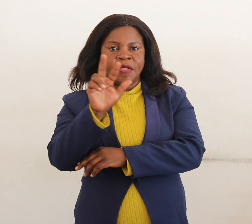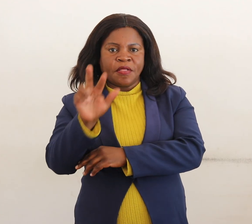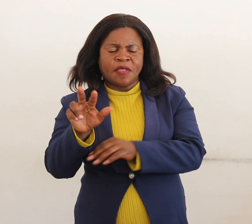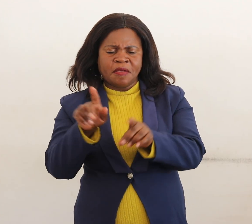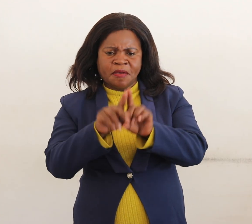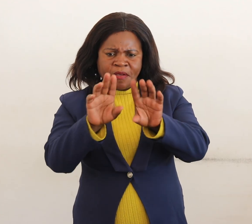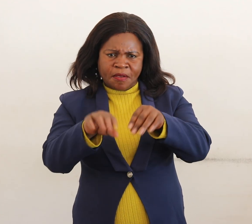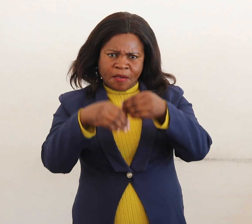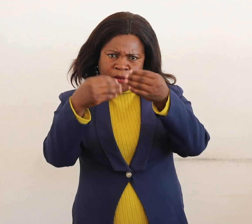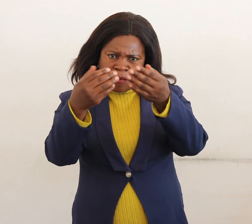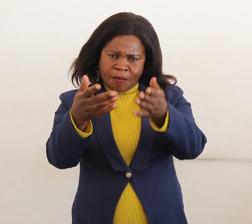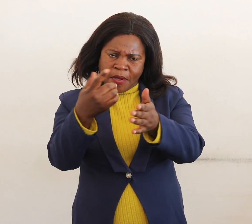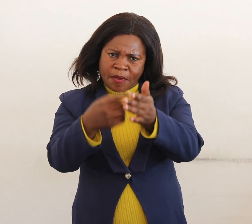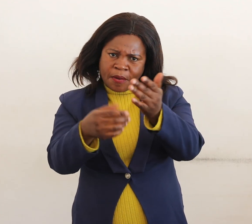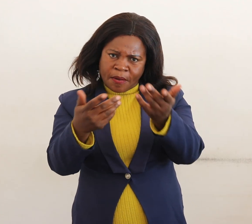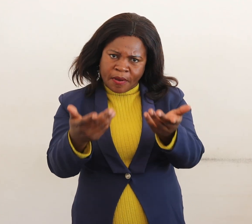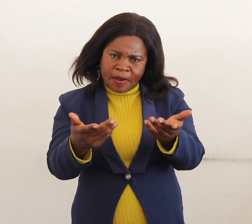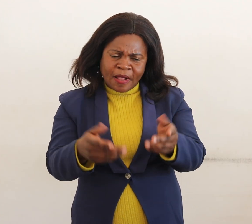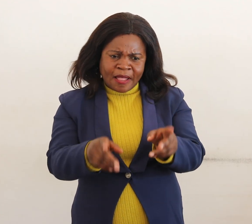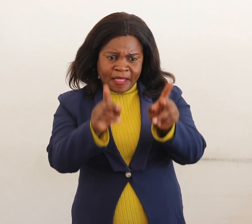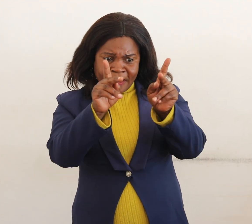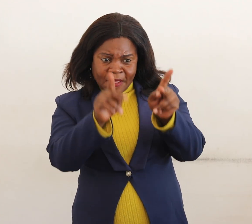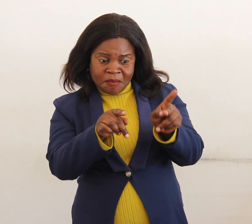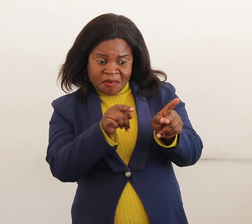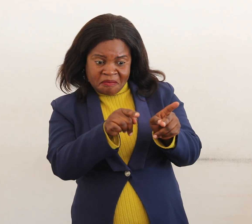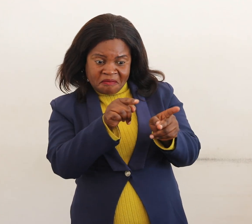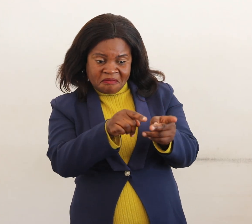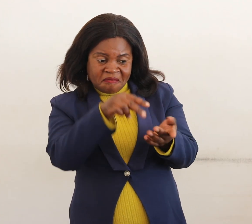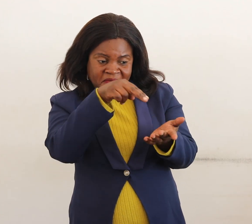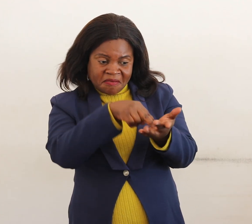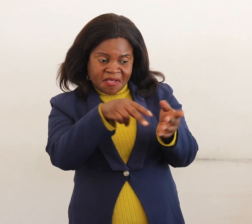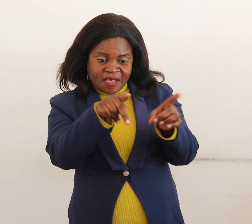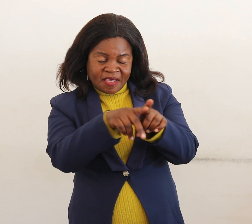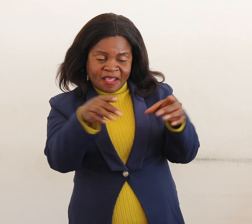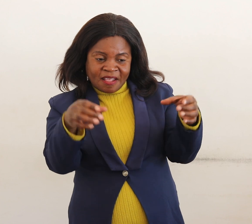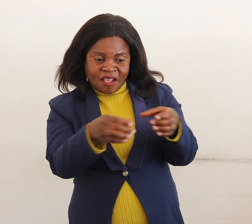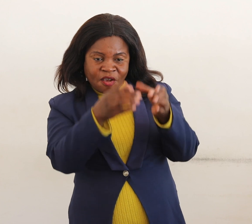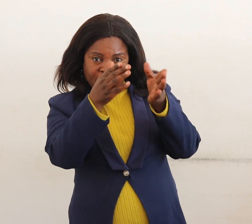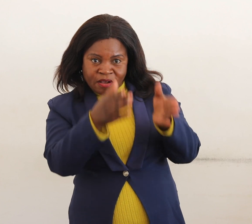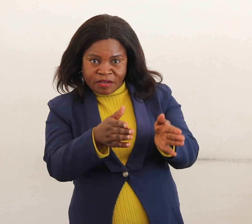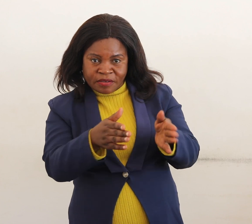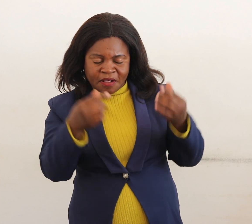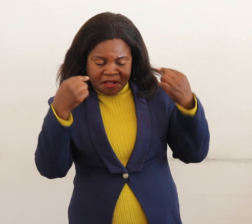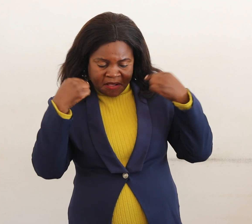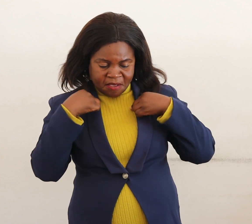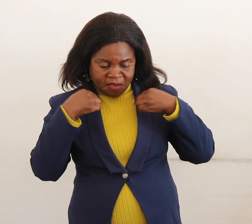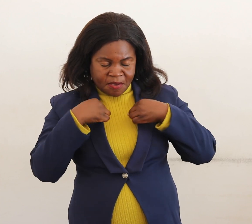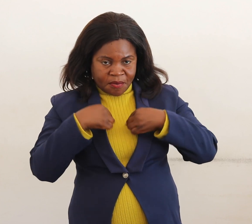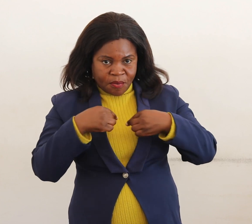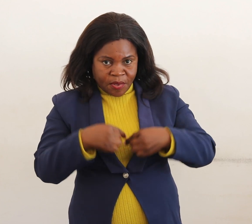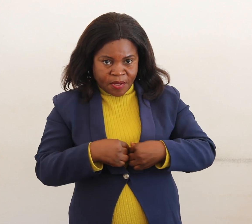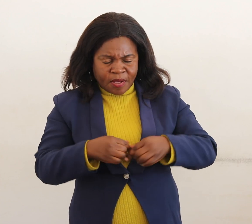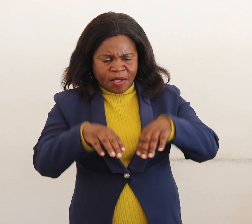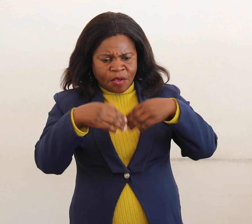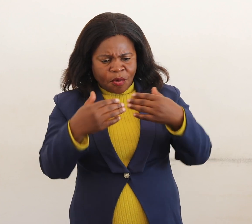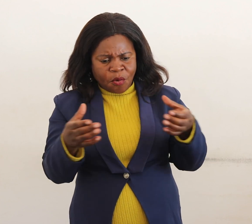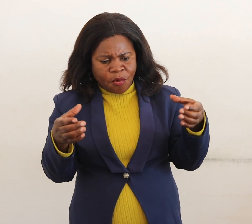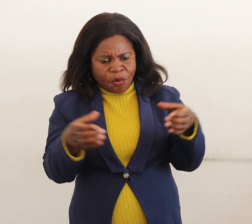a person standing as a councillor, mayor, or council chairperson must